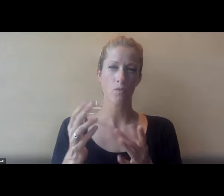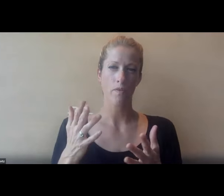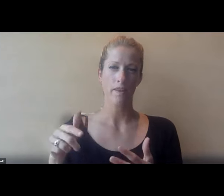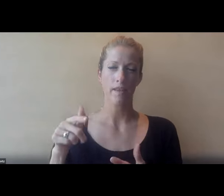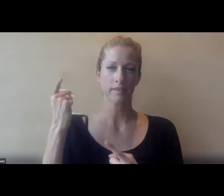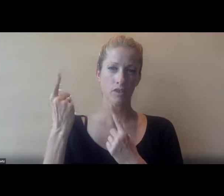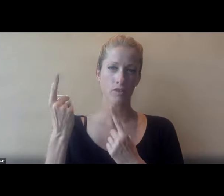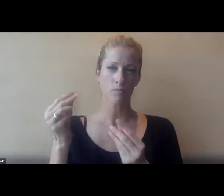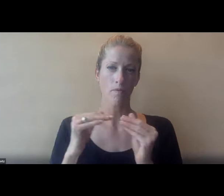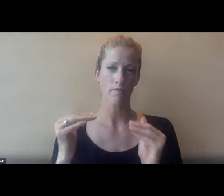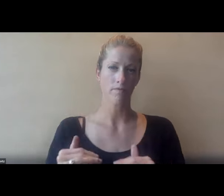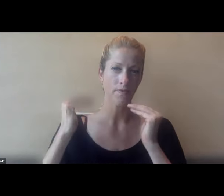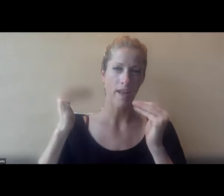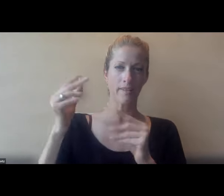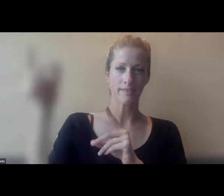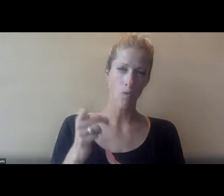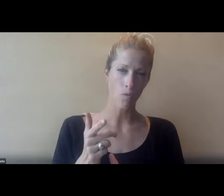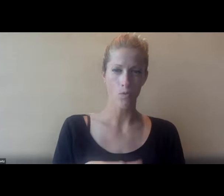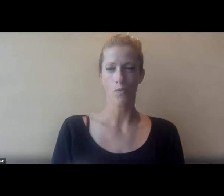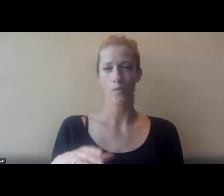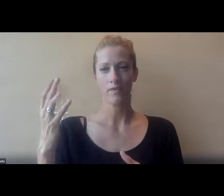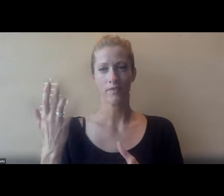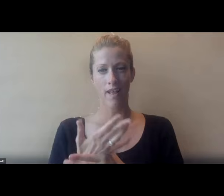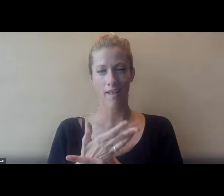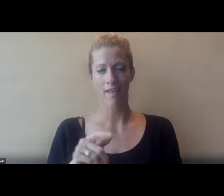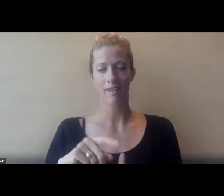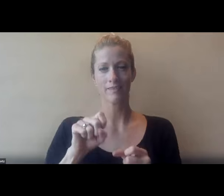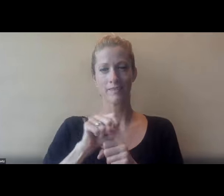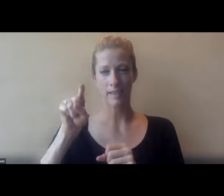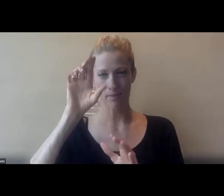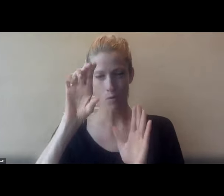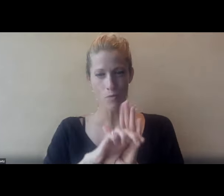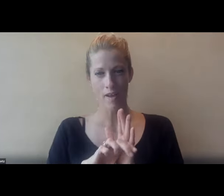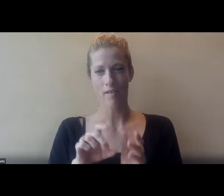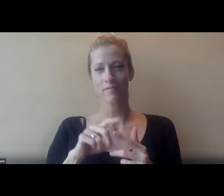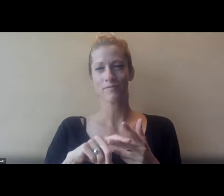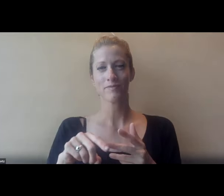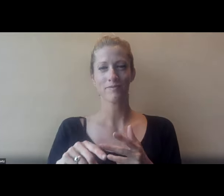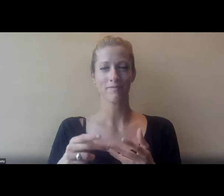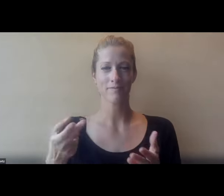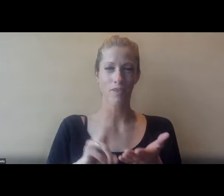more advanced: downloading files, sending photographs, logging on to Zoom,